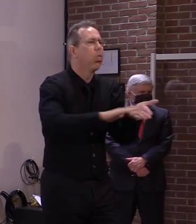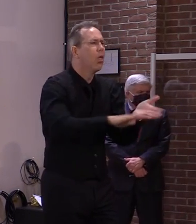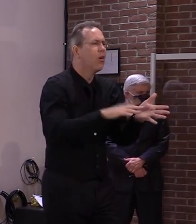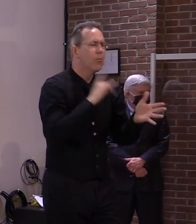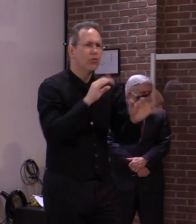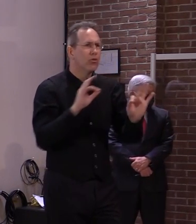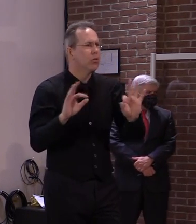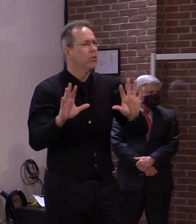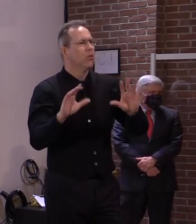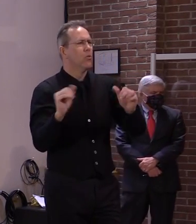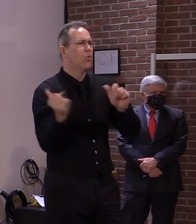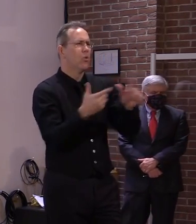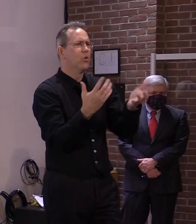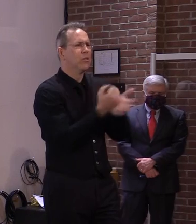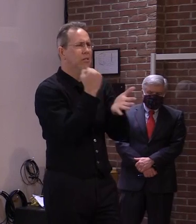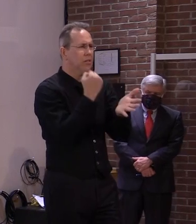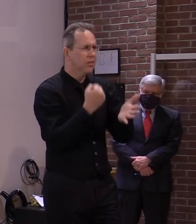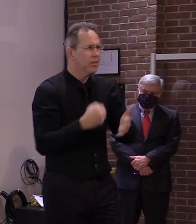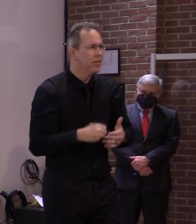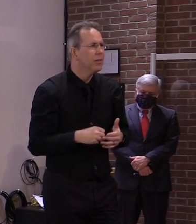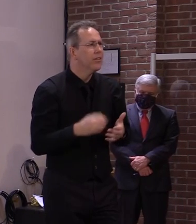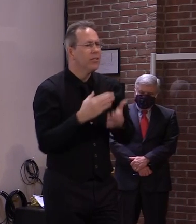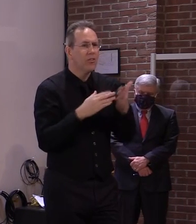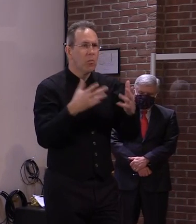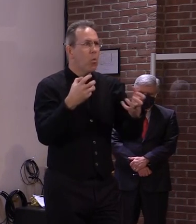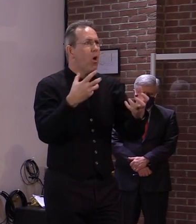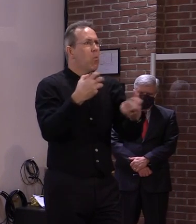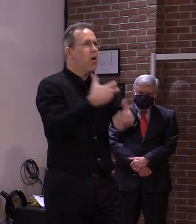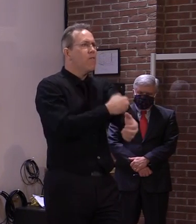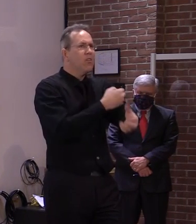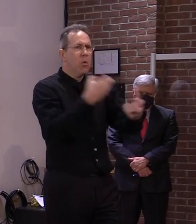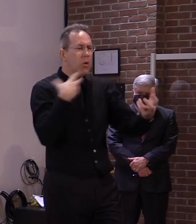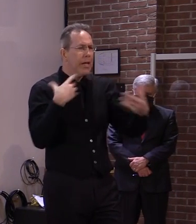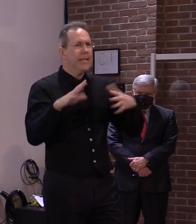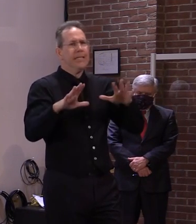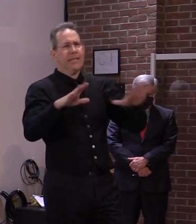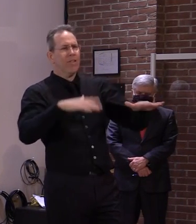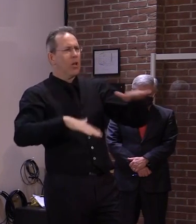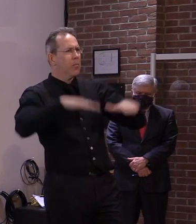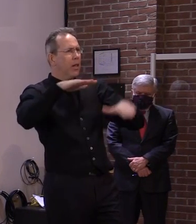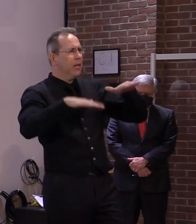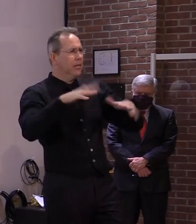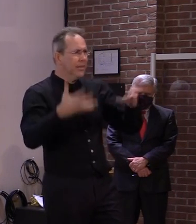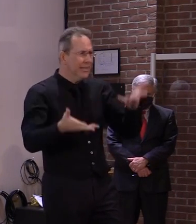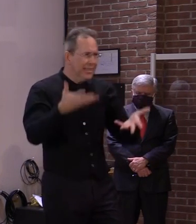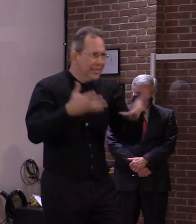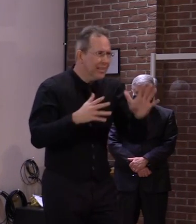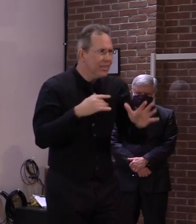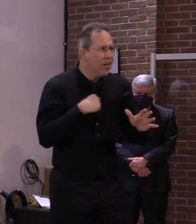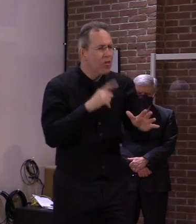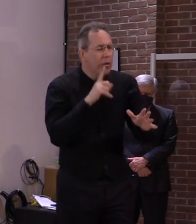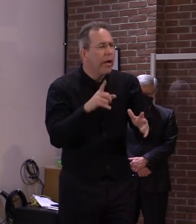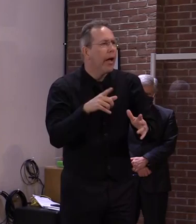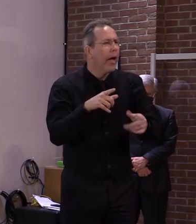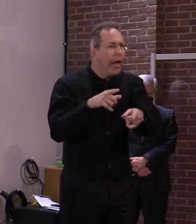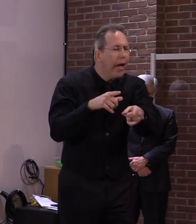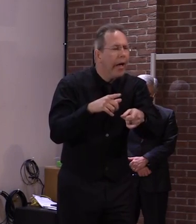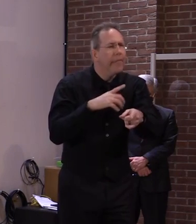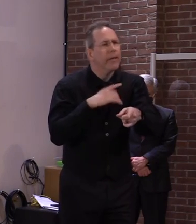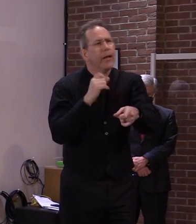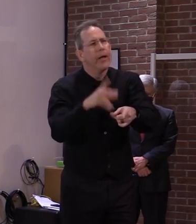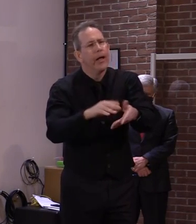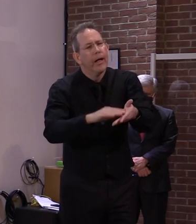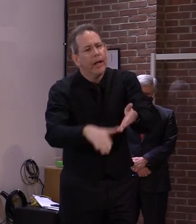certain populations should be vaccinated. And it's difficult to sift through all of those. So we've established some rubrics that are easy to